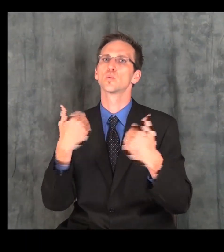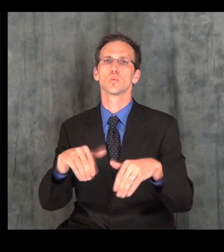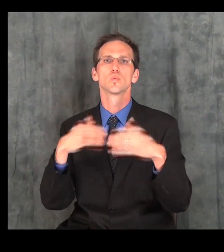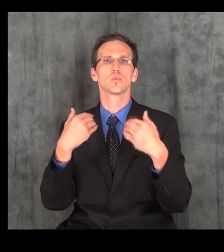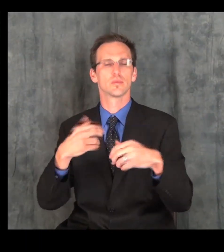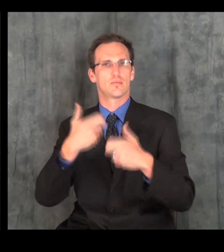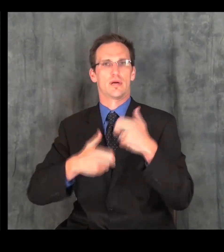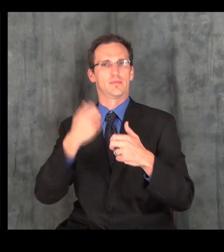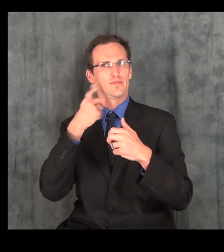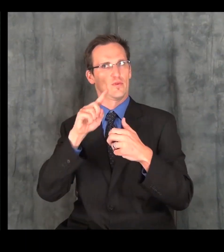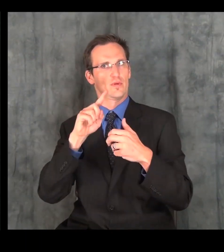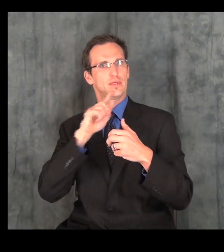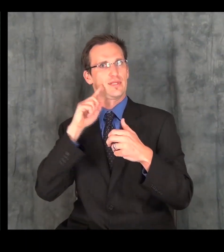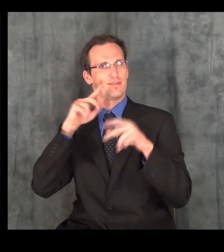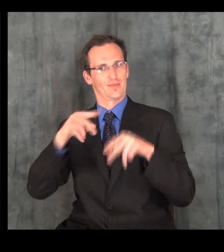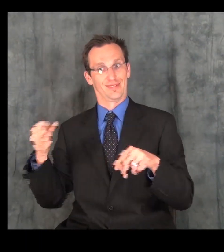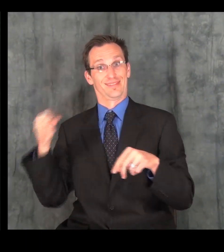situation.